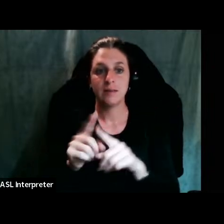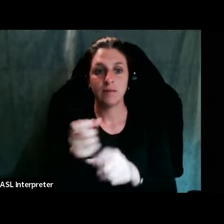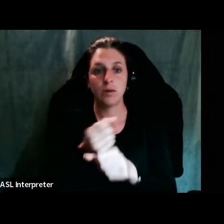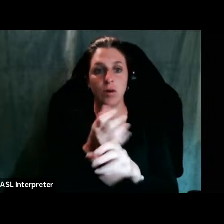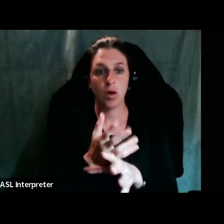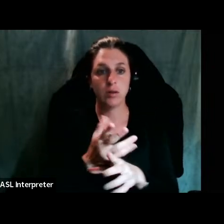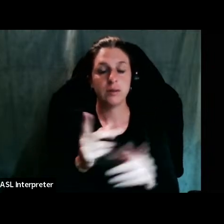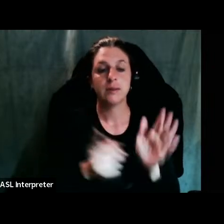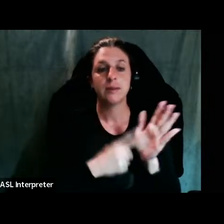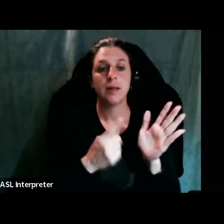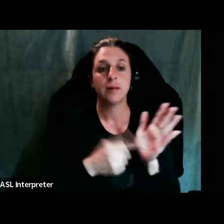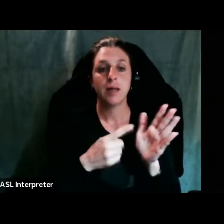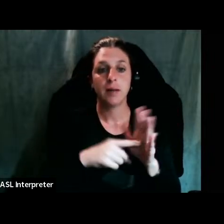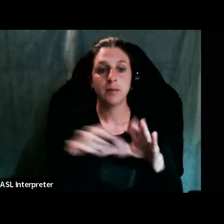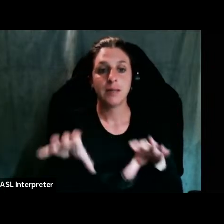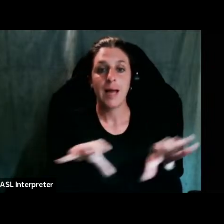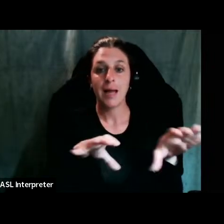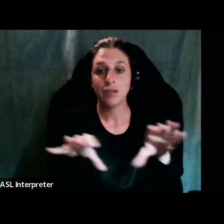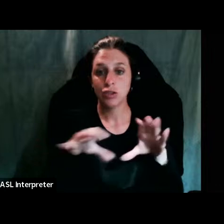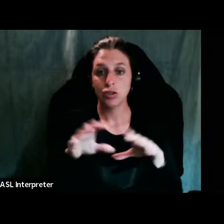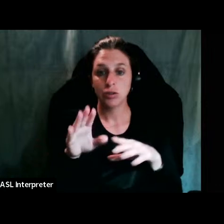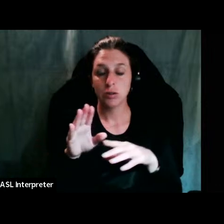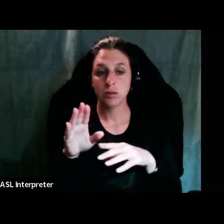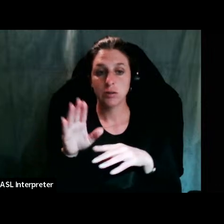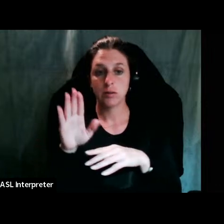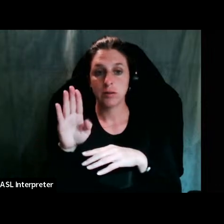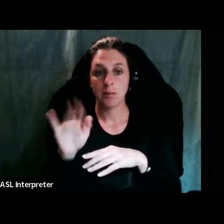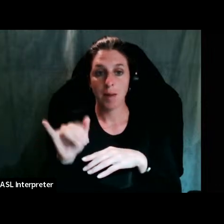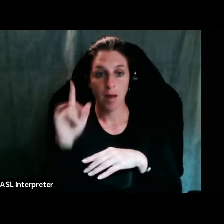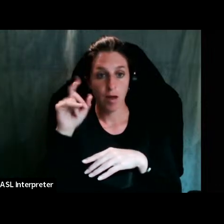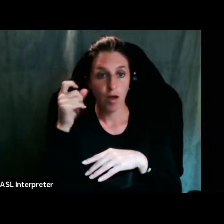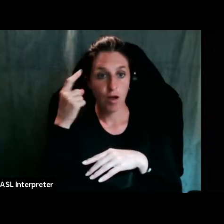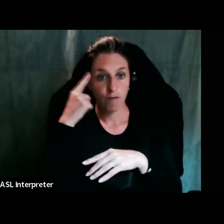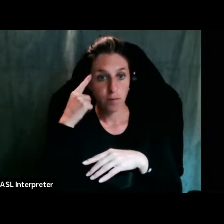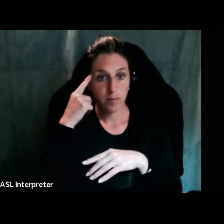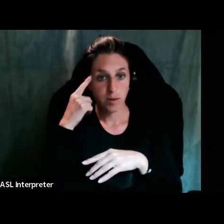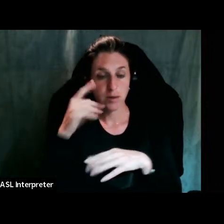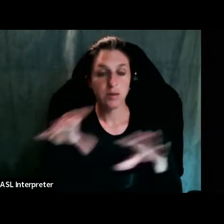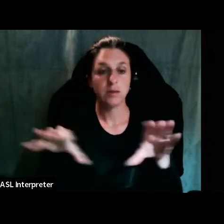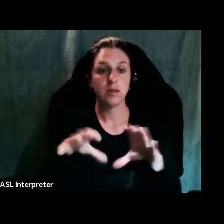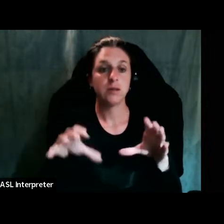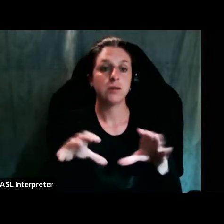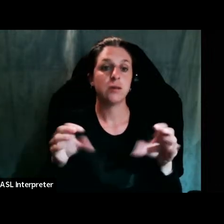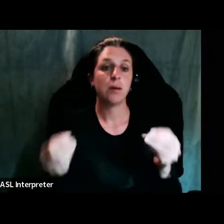Sometimes actions by government do more harm than good.